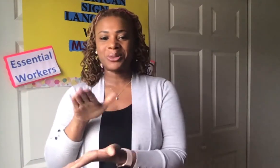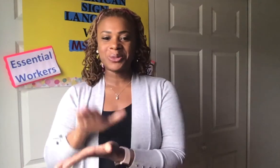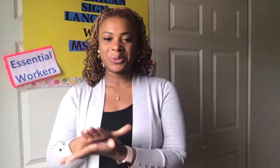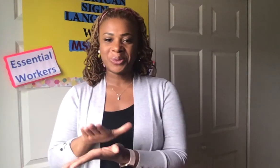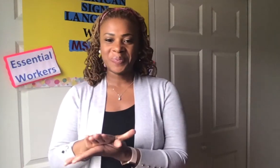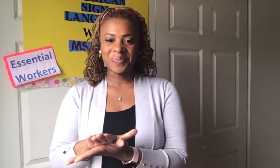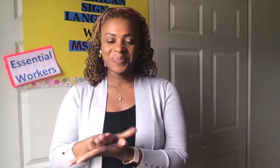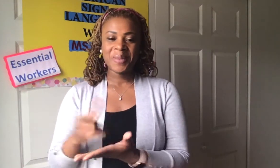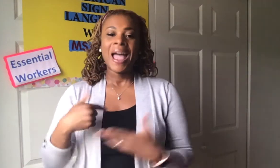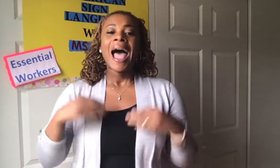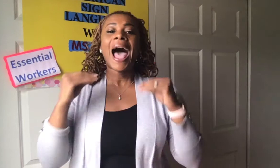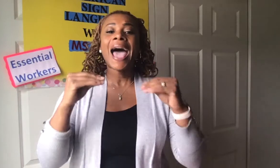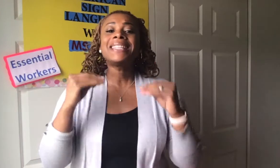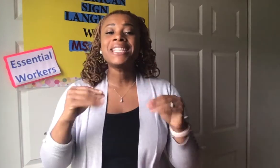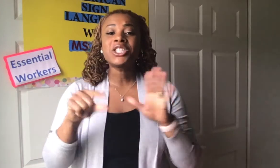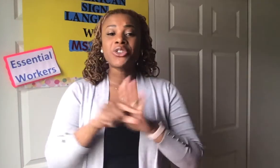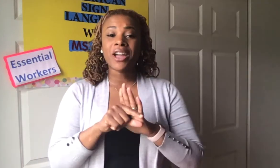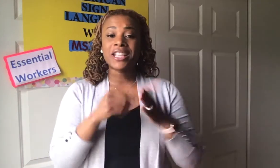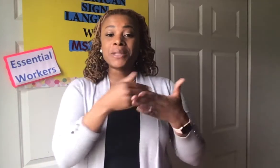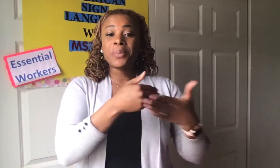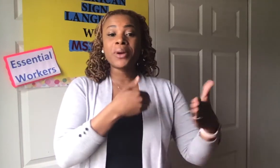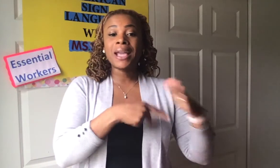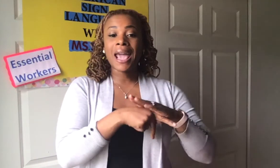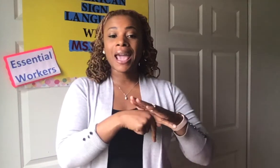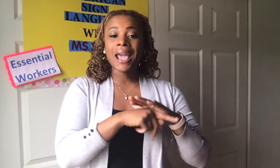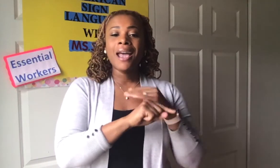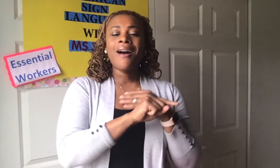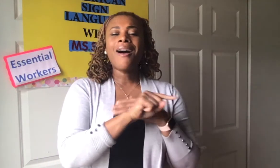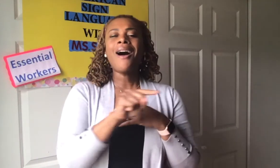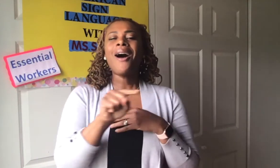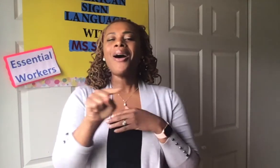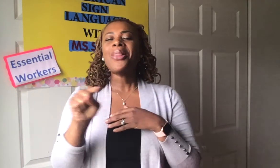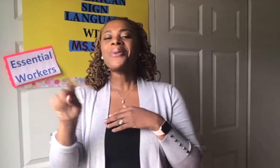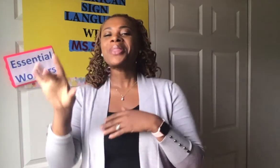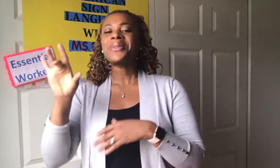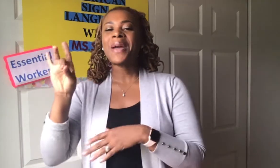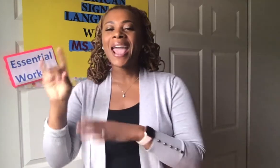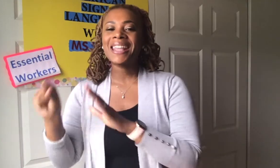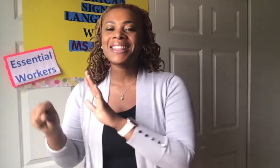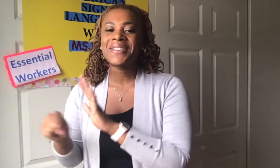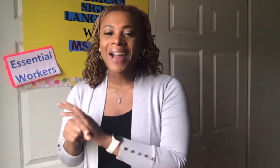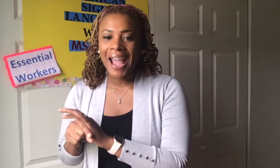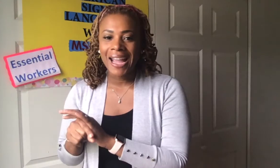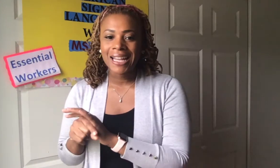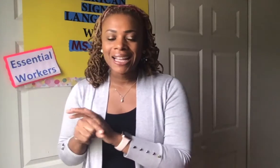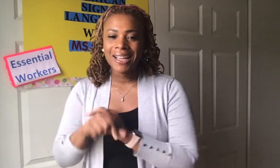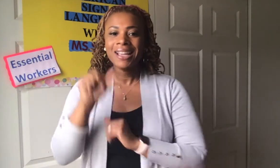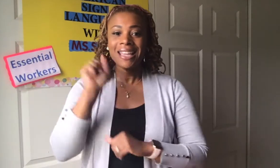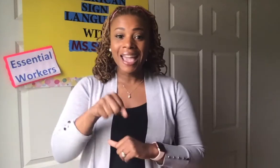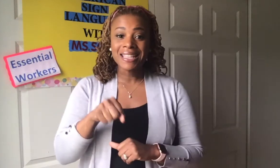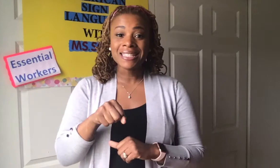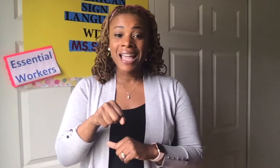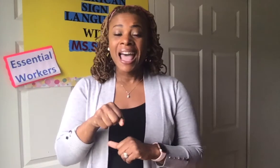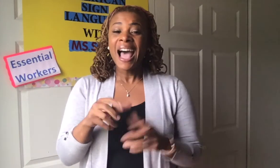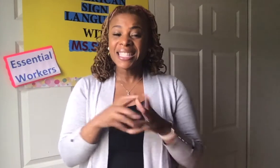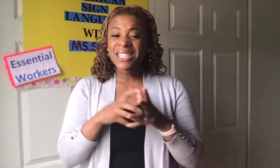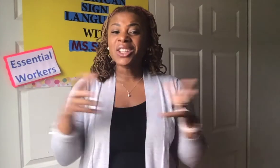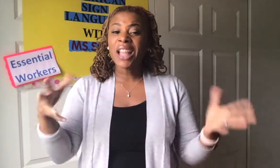School. I teach grades pre-K all the way through 8th grade. Yes, I teach a lot